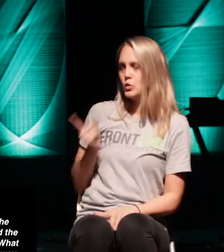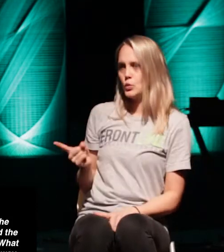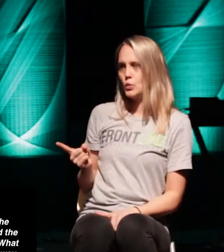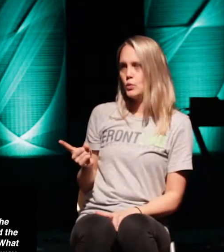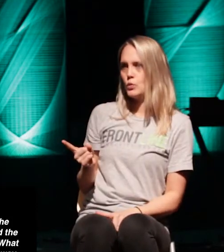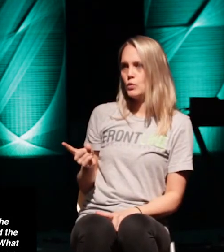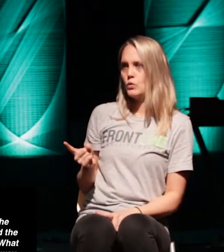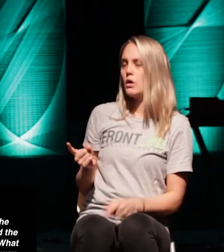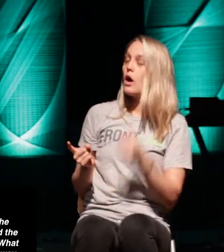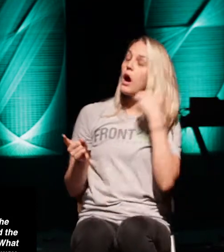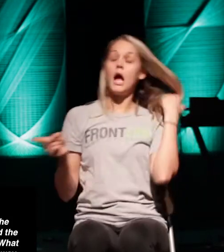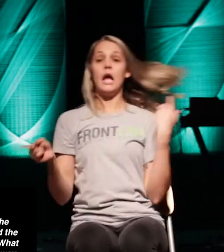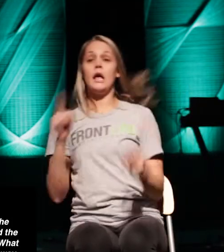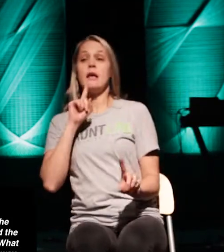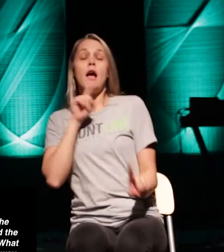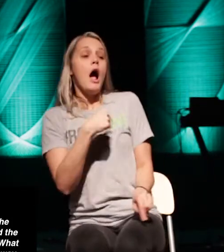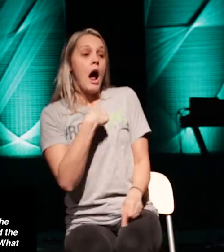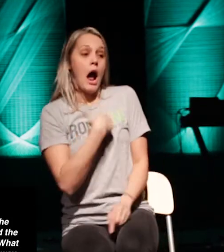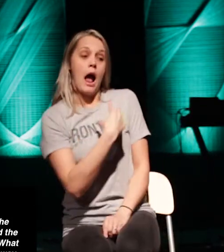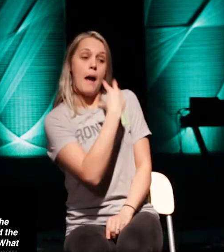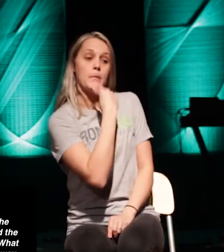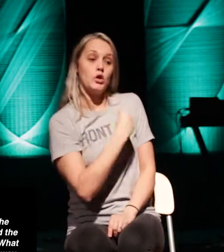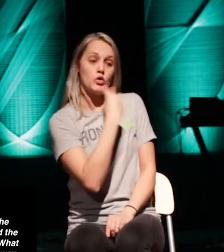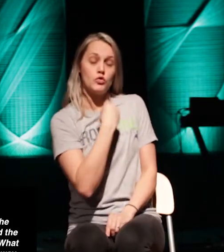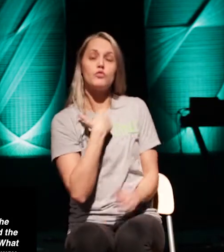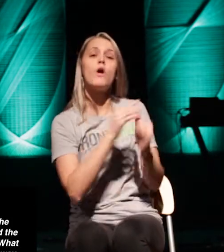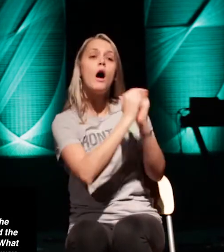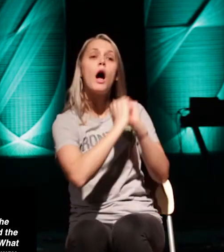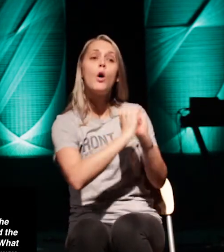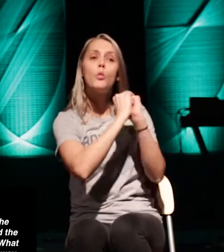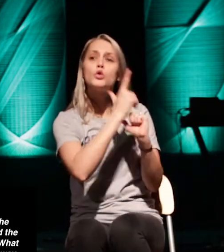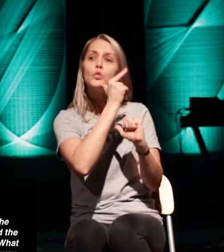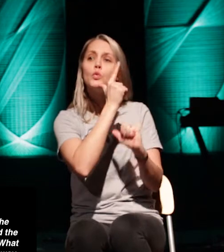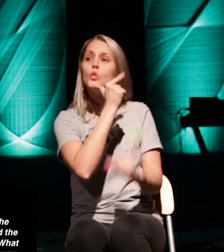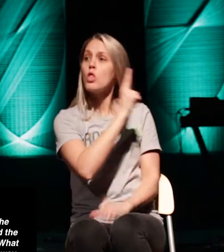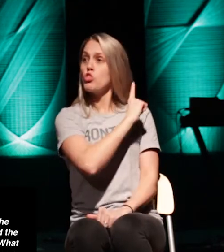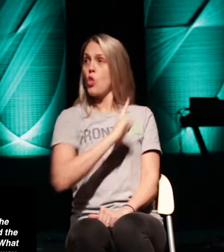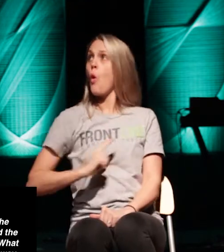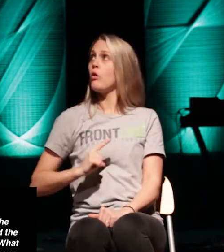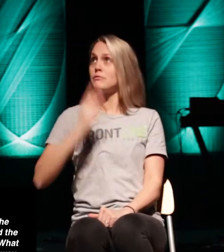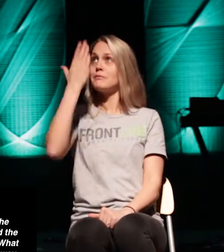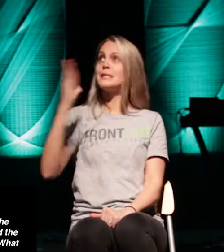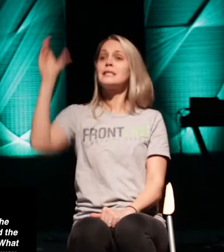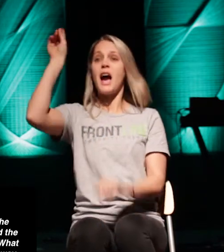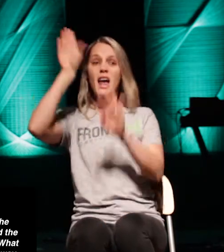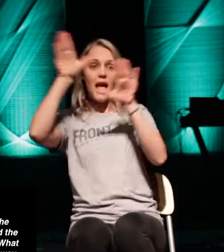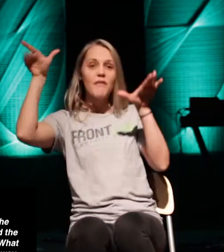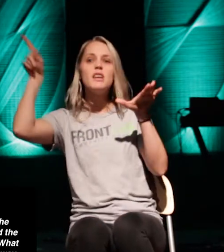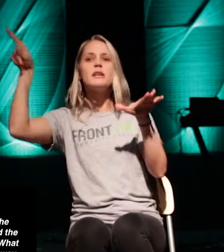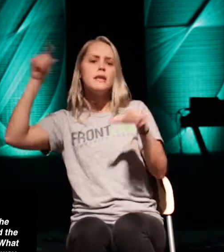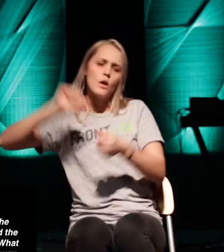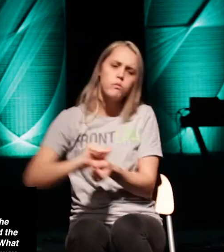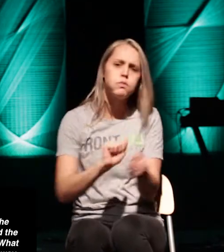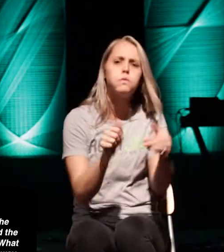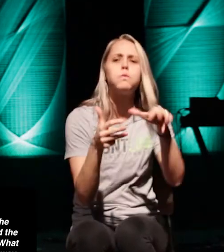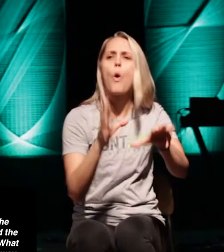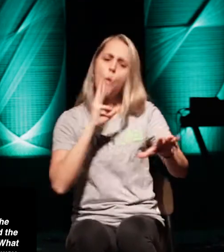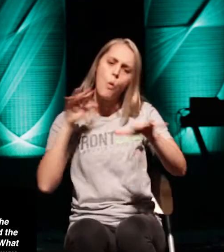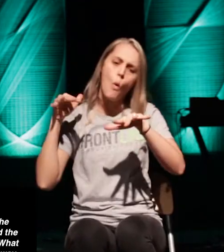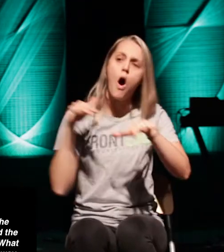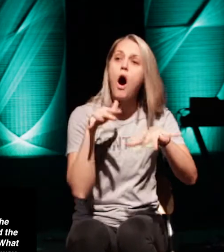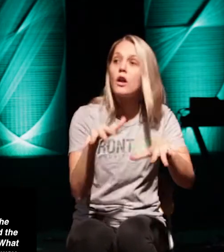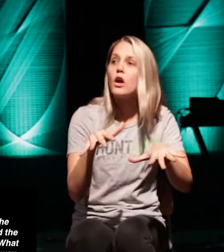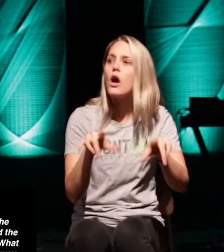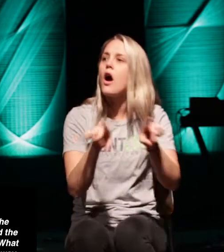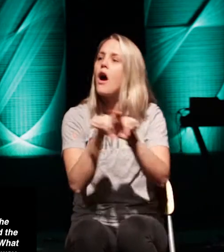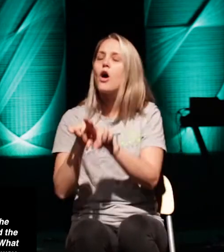Israelite. I'm a Hebrew, and I worship the Lord, the God of heaven. And you just gotta love this note. Who made the sea that's trying to kill us right now and the dry land where we would like